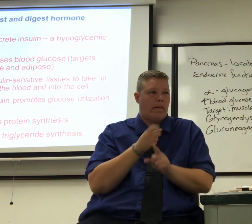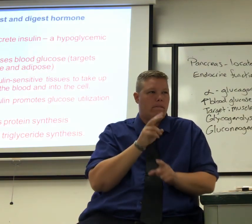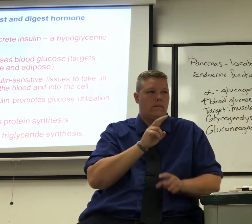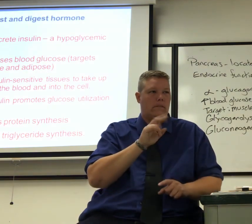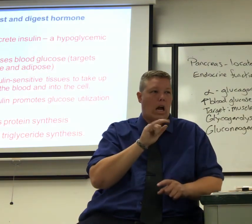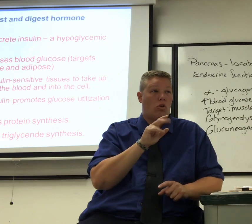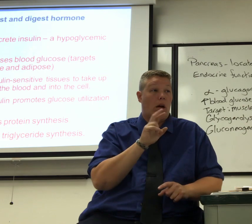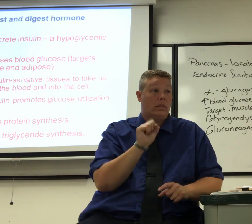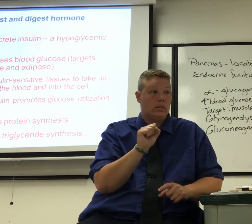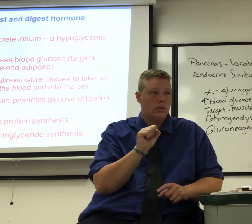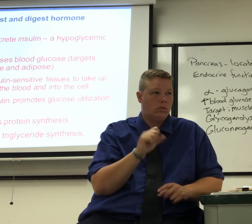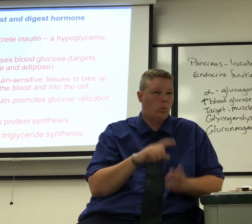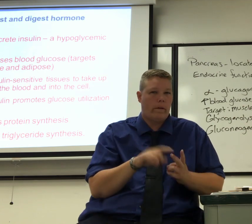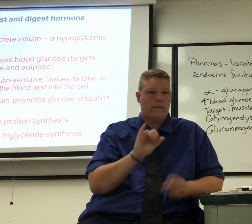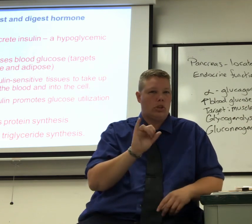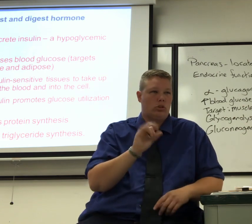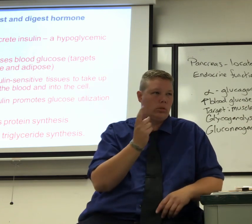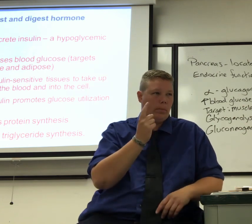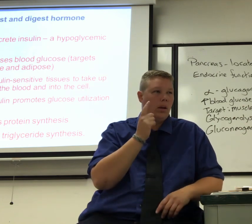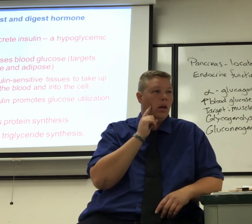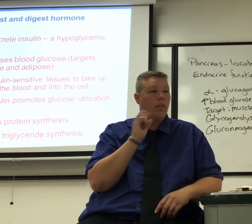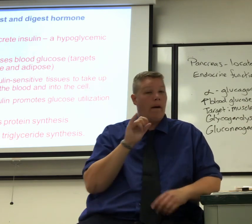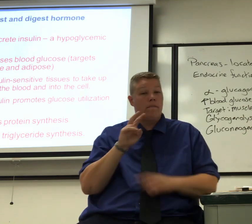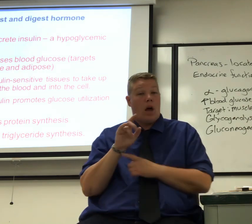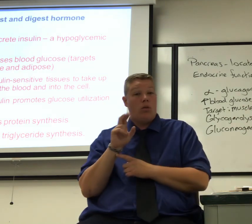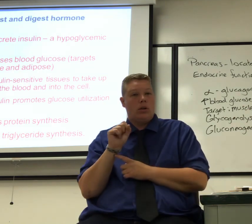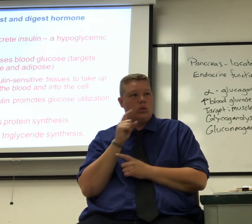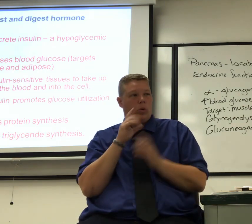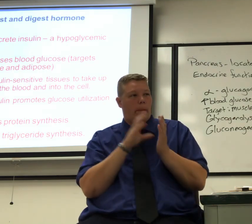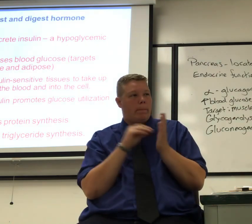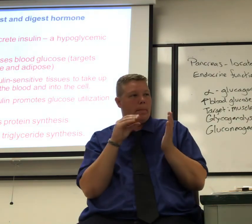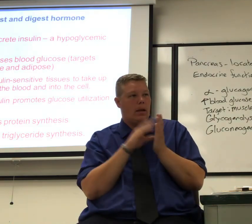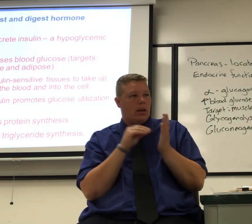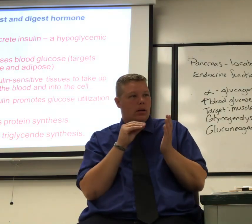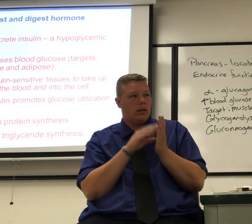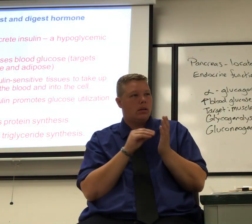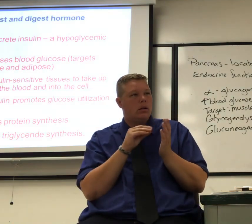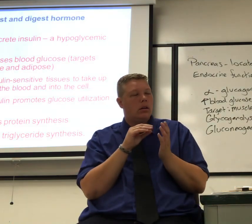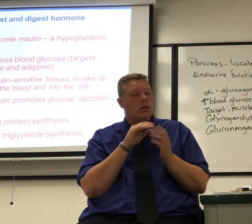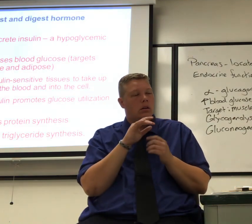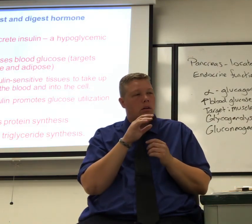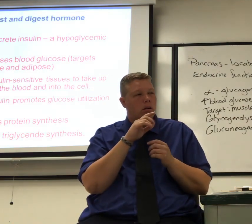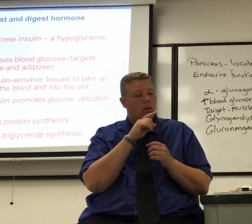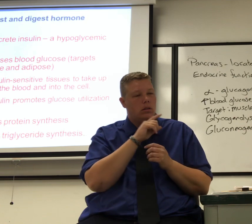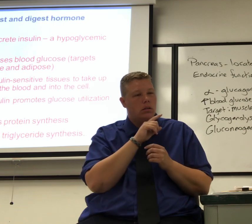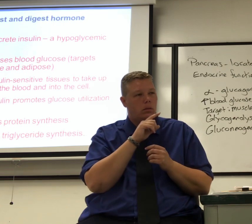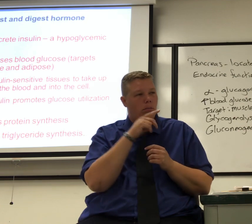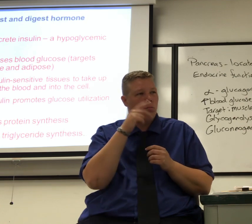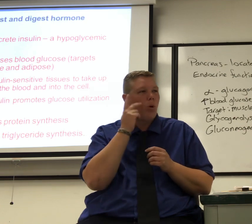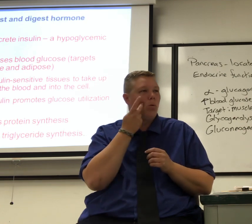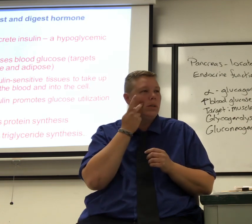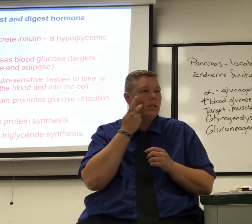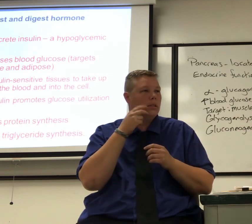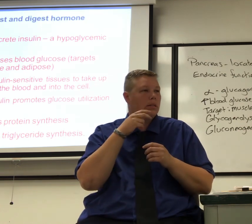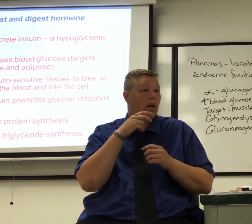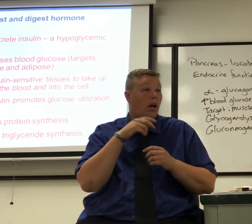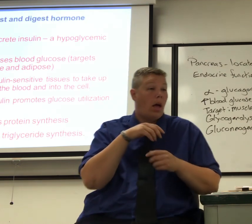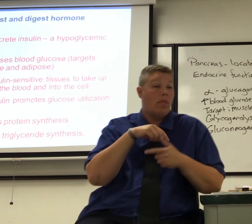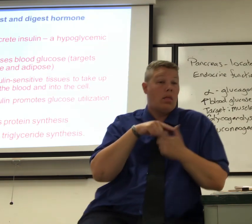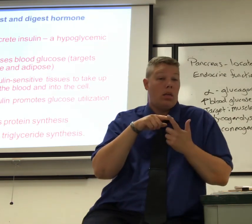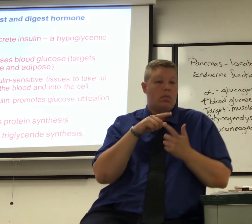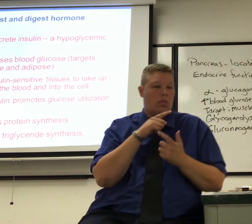Now, let's say you're a child and you get some kind of virus infection, and the virus mimics proteins in the